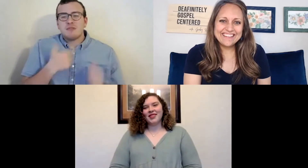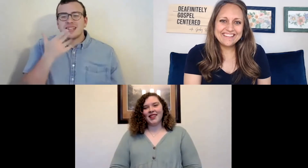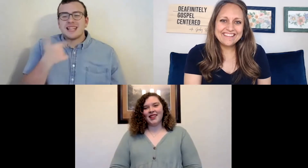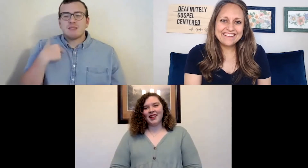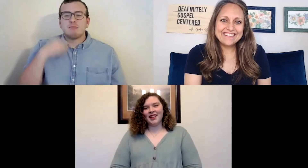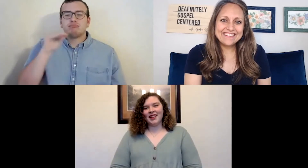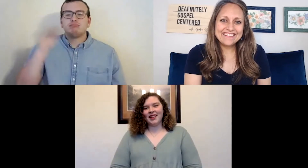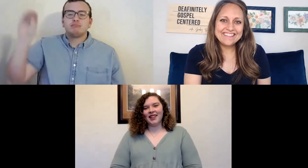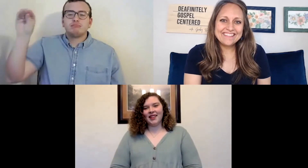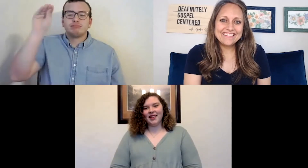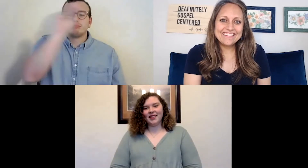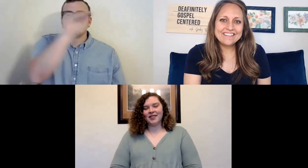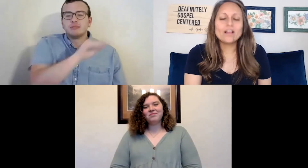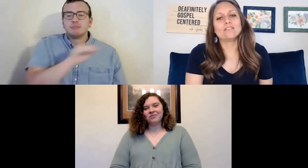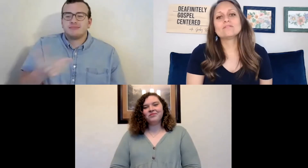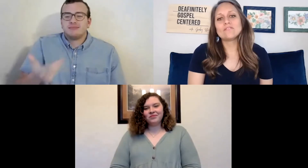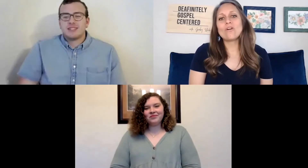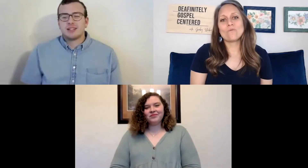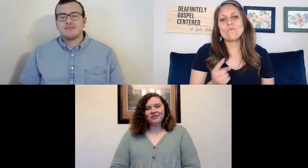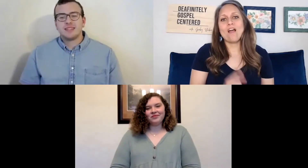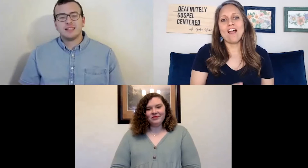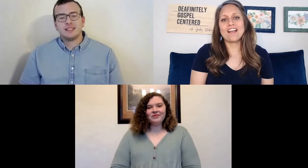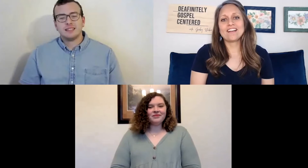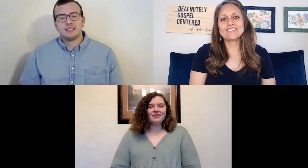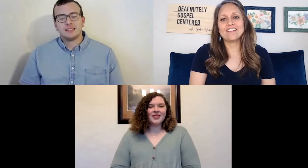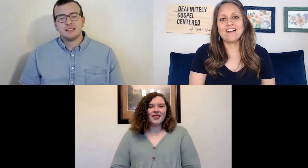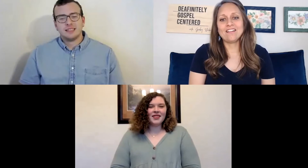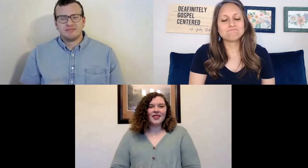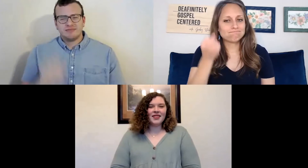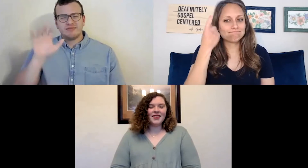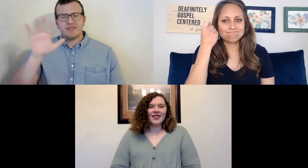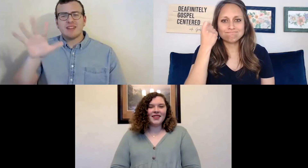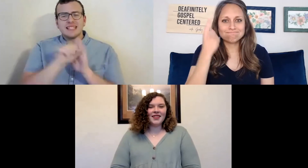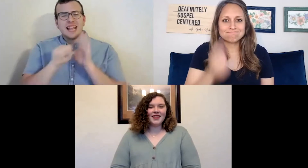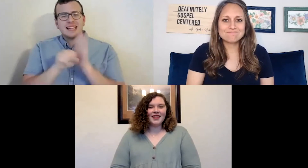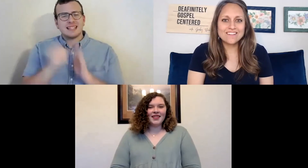state, but I am a Texan. I feel like I'm a home state wherever I go, so it becomes my home state.